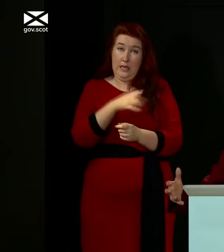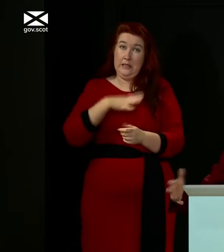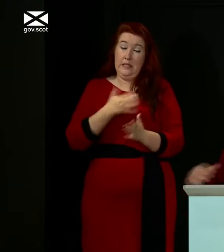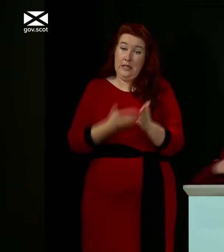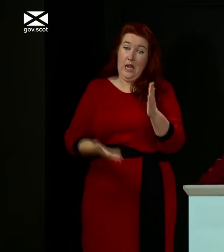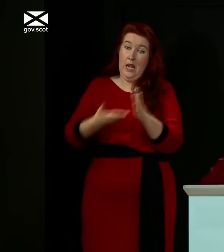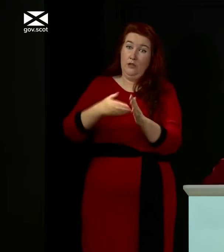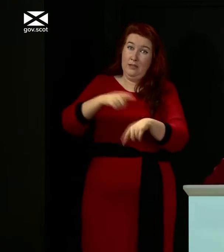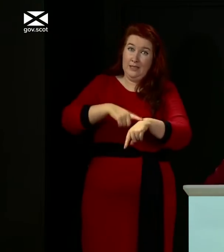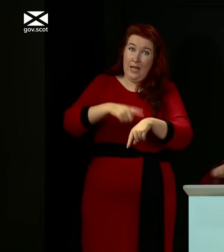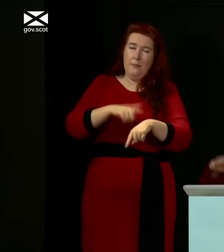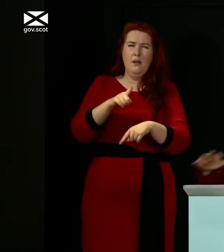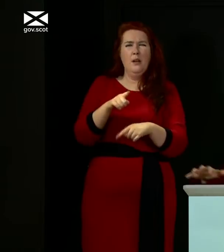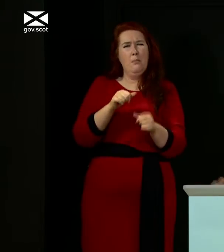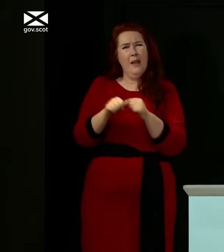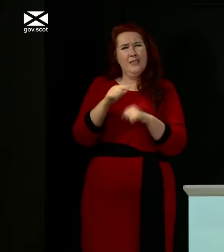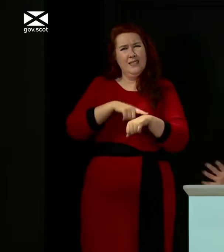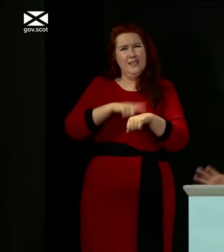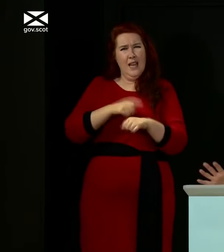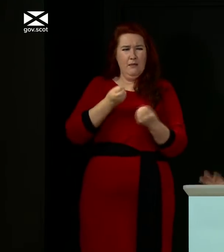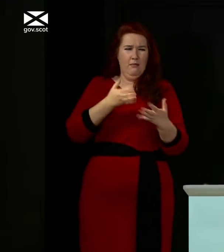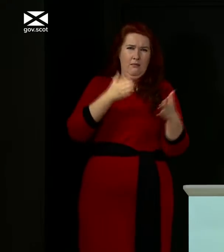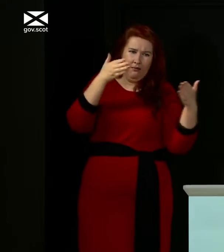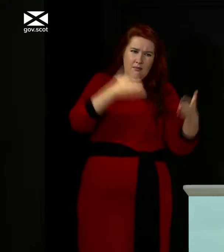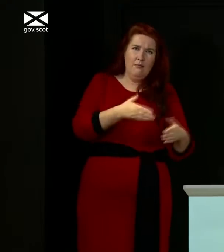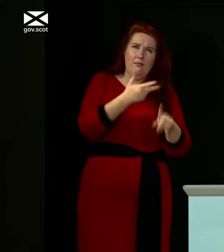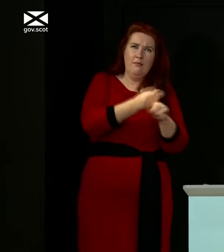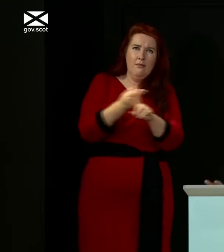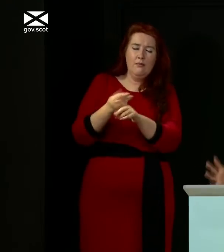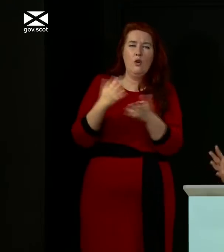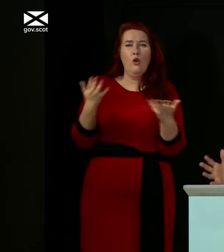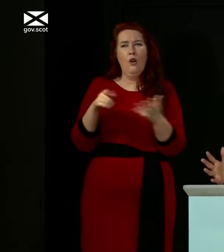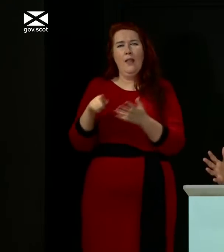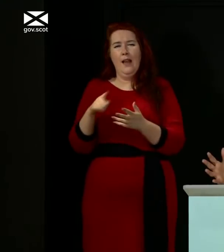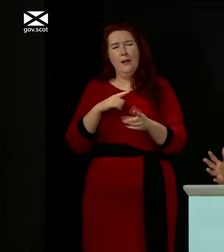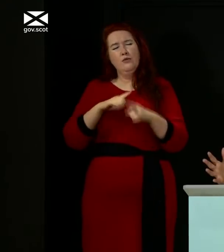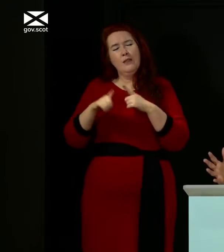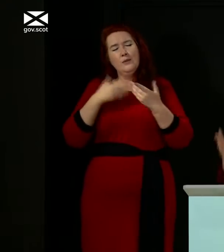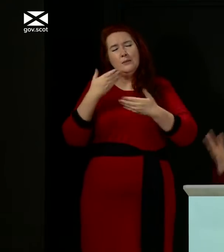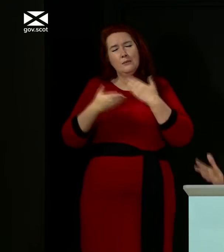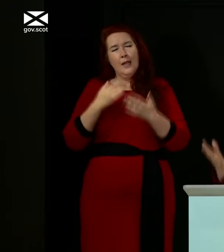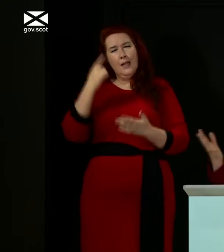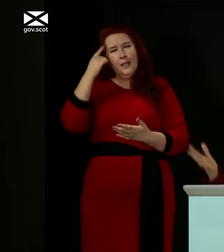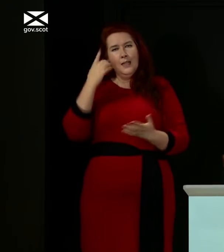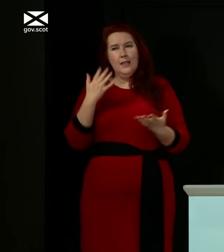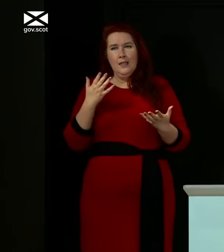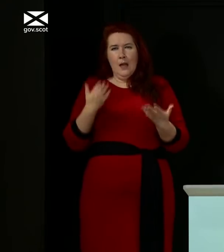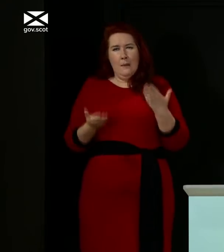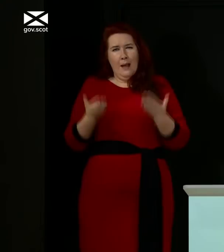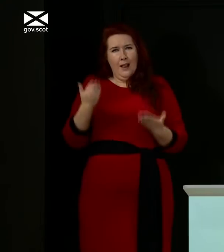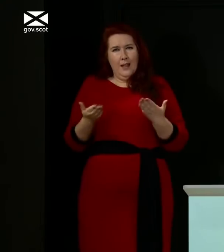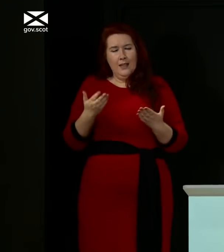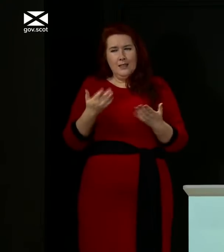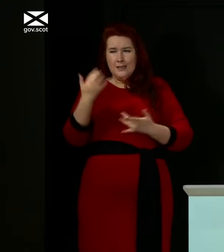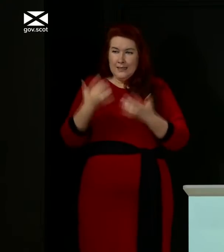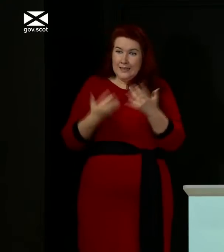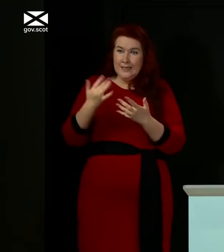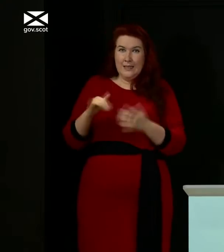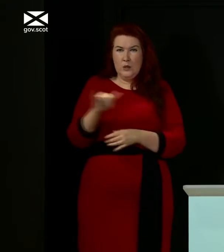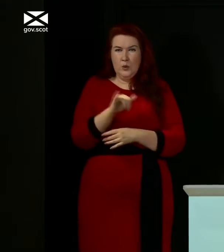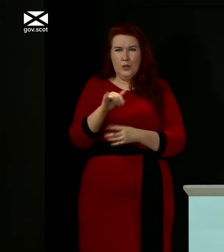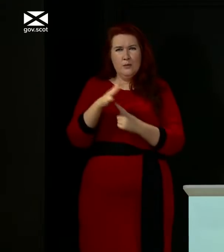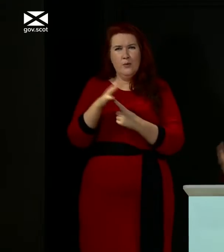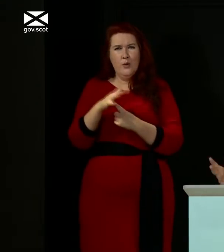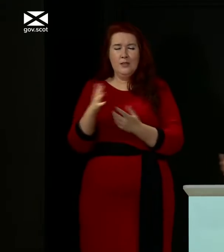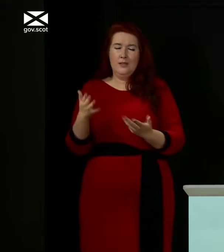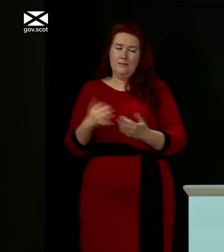spent on other things. Now, I'm not saying one way or the other what I think the answer to that is. I'm just trying to explain to people the kind of balances that I've got to